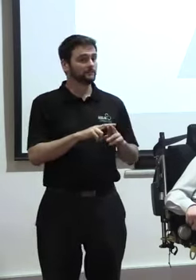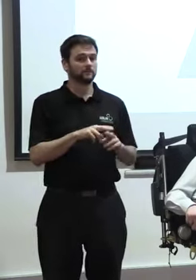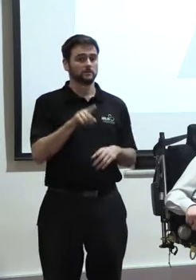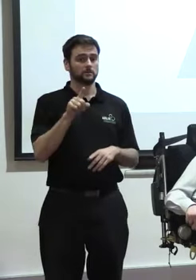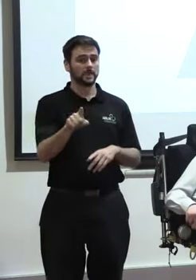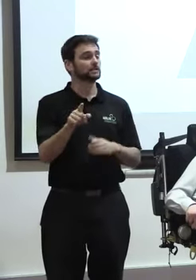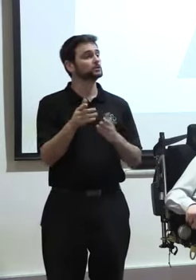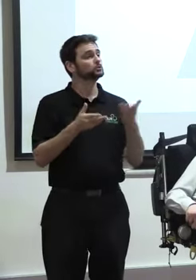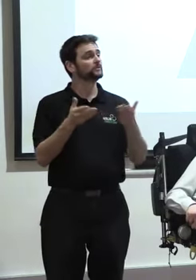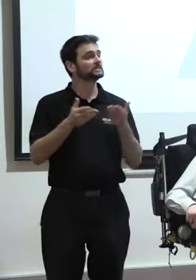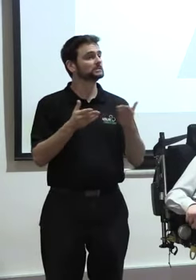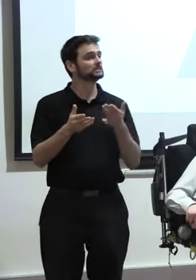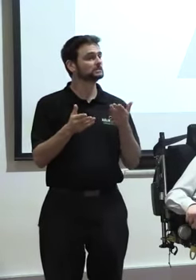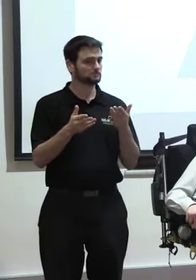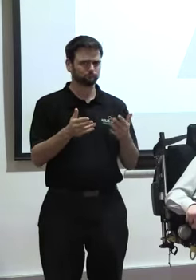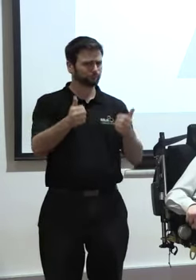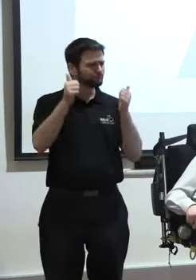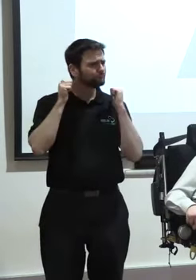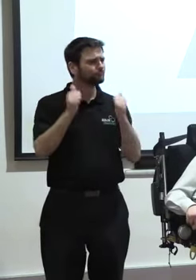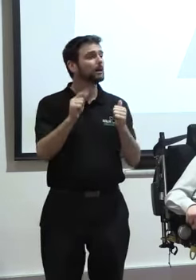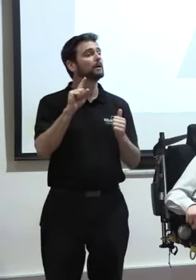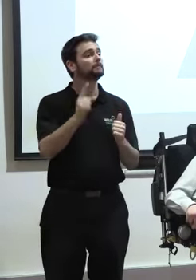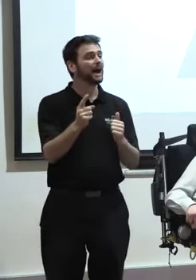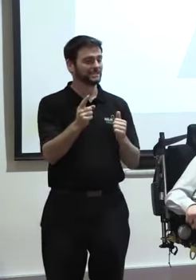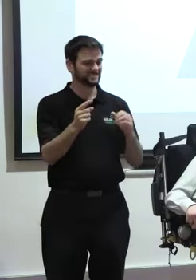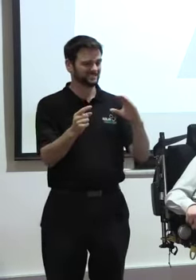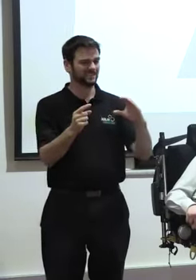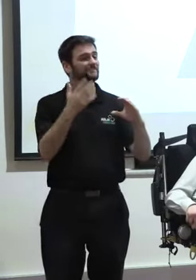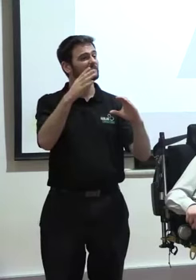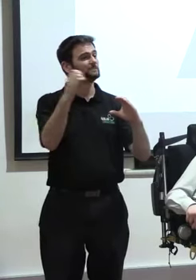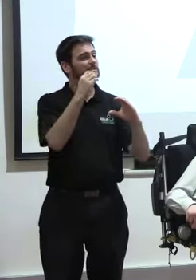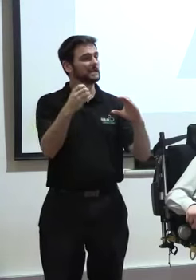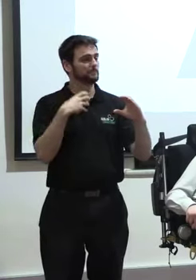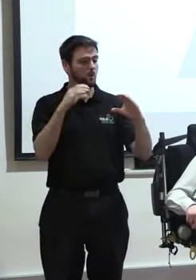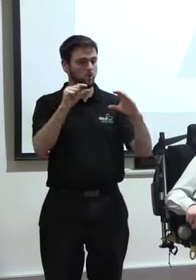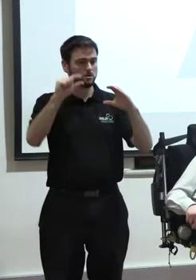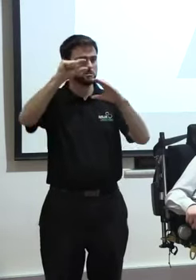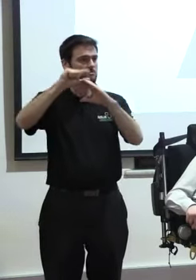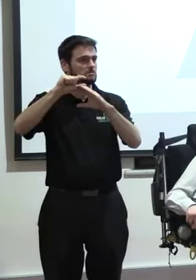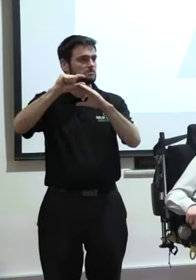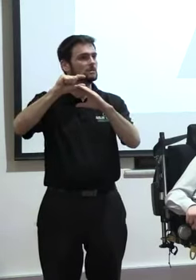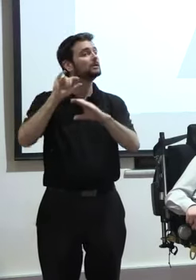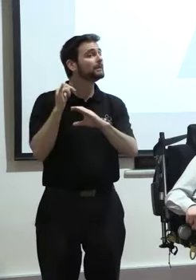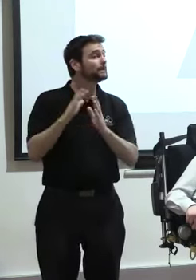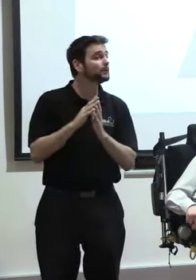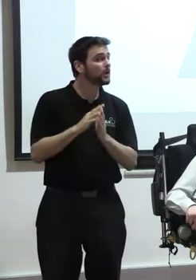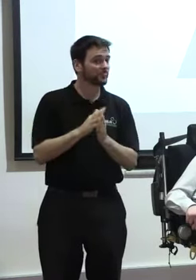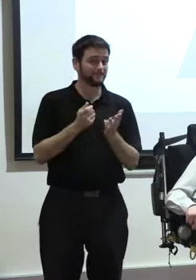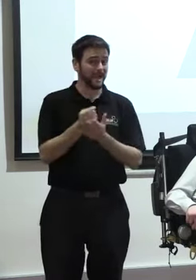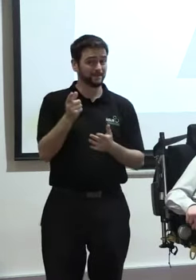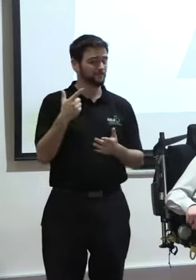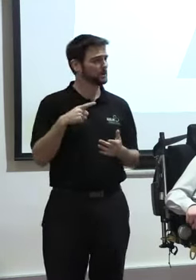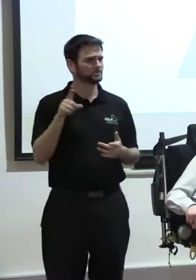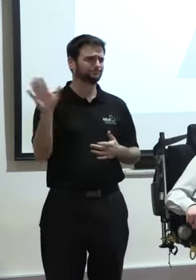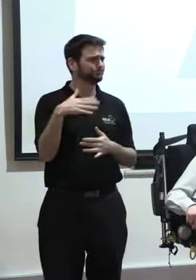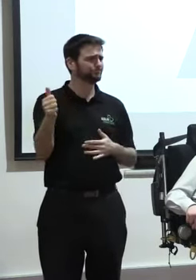they're twice as good but only 50% more expensive, maybe it's worth the extra price that you pay. So again, for